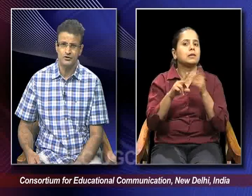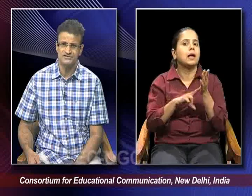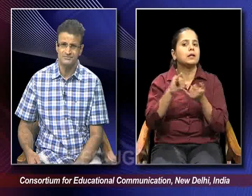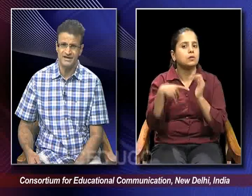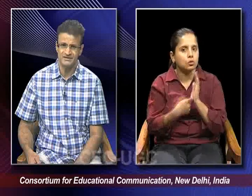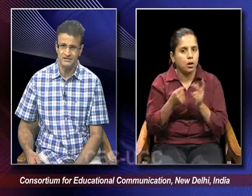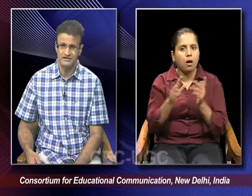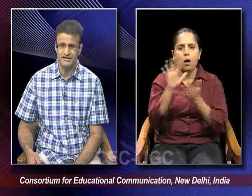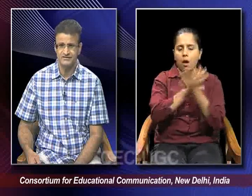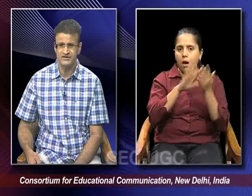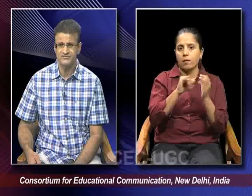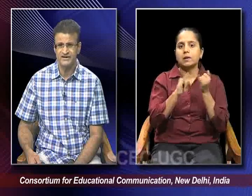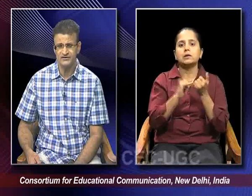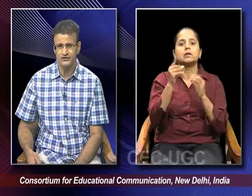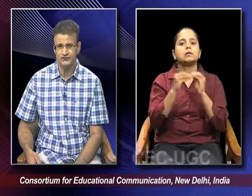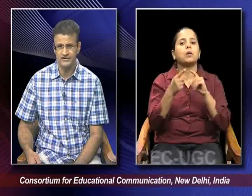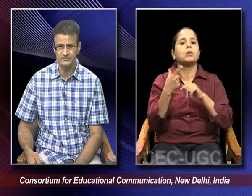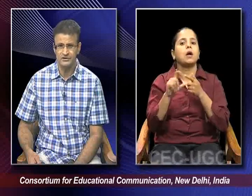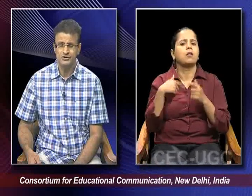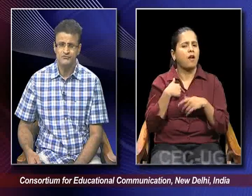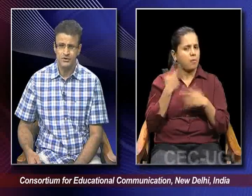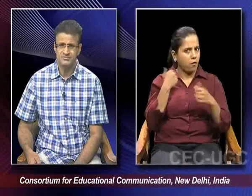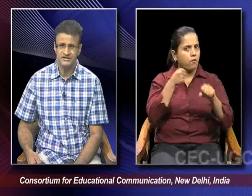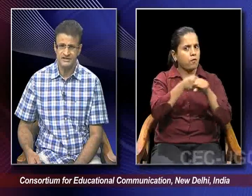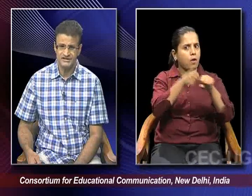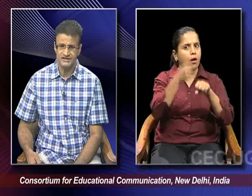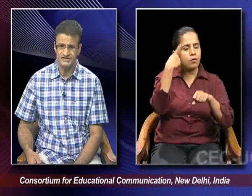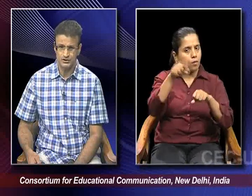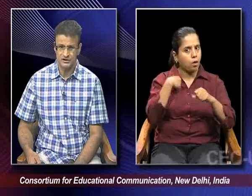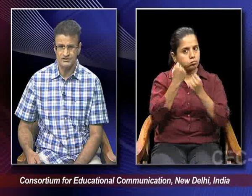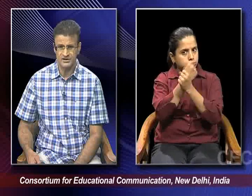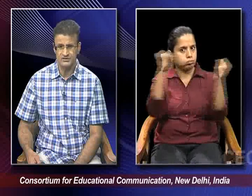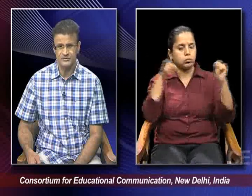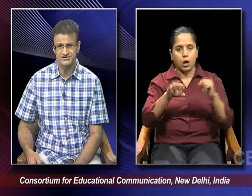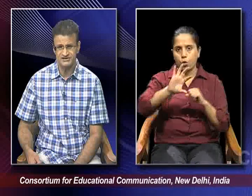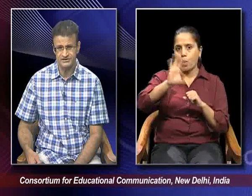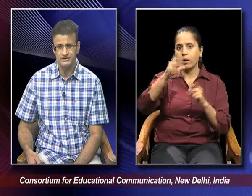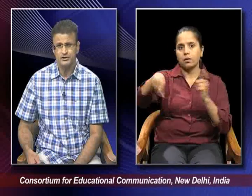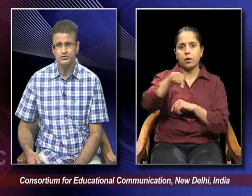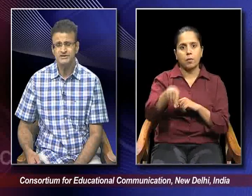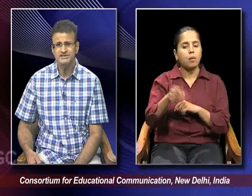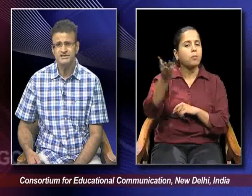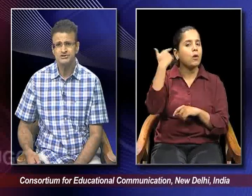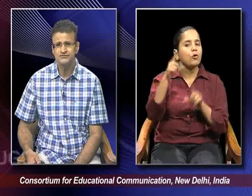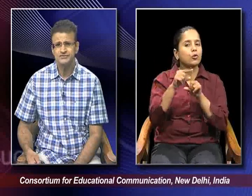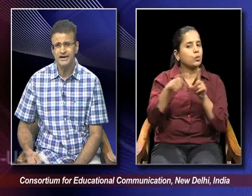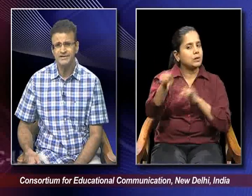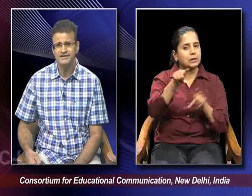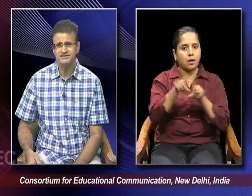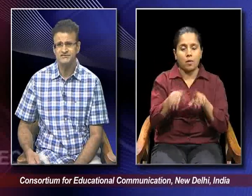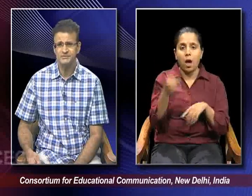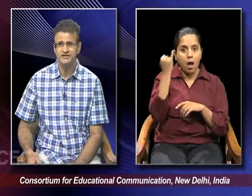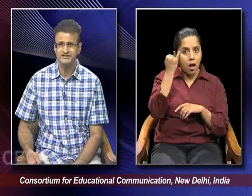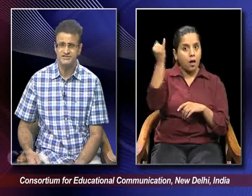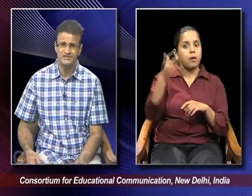following subtitle, that we are fighting for freedom from tyranny as your country once did. So these kinds of ideas,